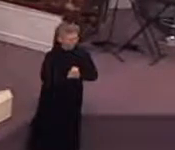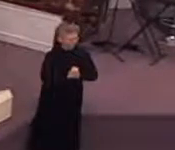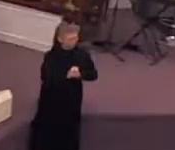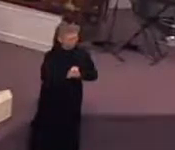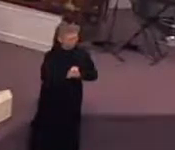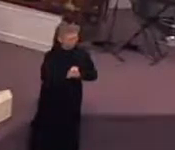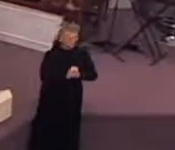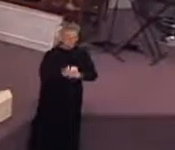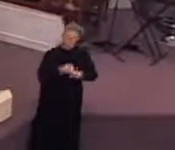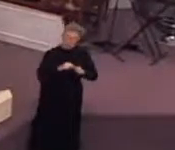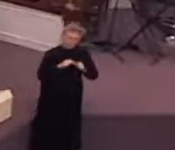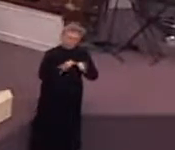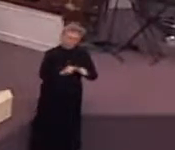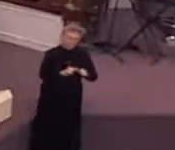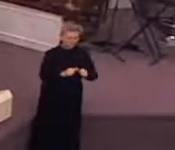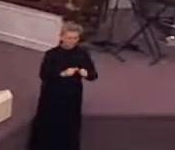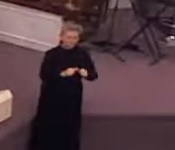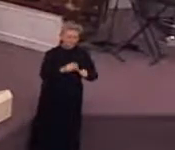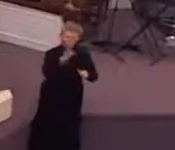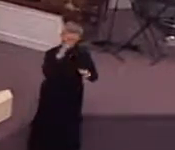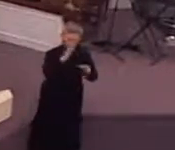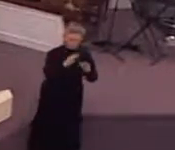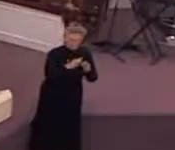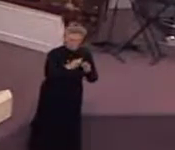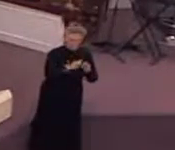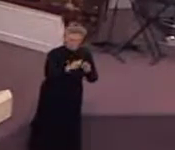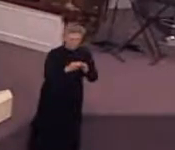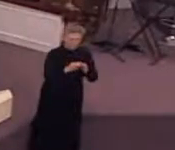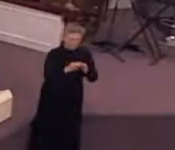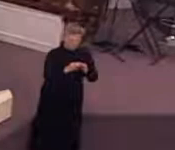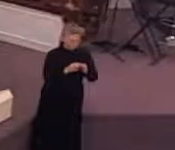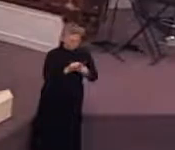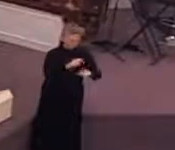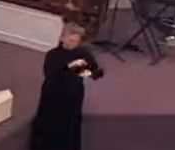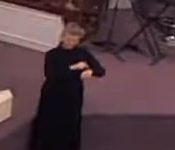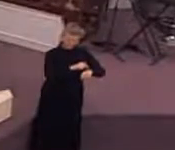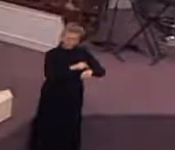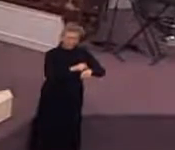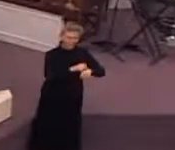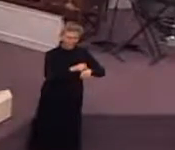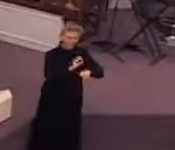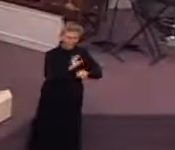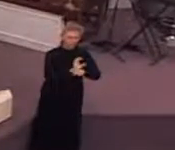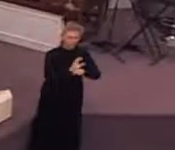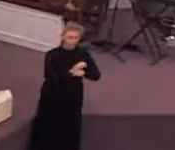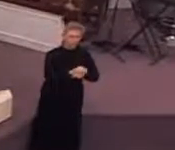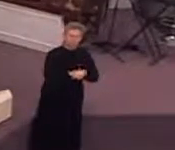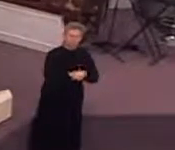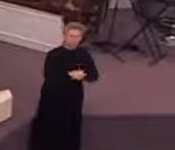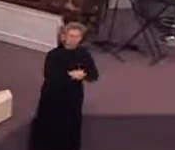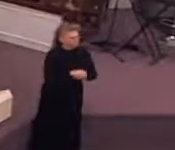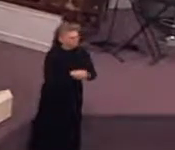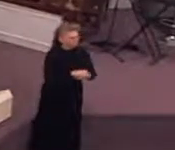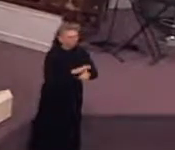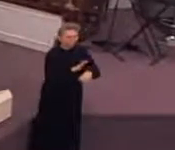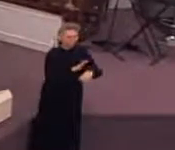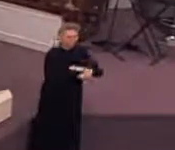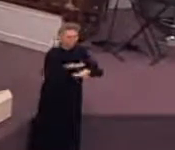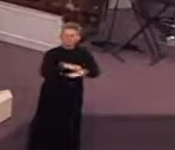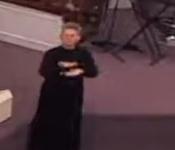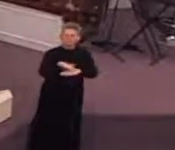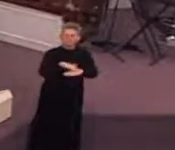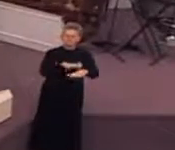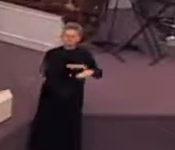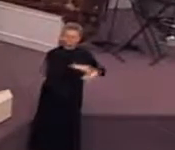faith. Come on, this is an hour that the church has got to be the watchman on the wall, sounding the heat of